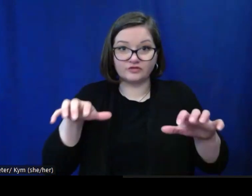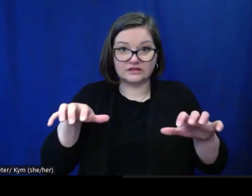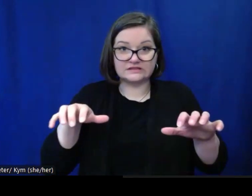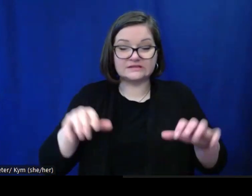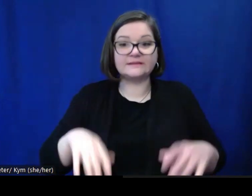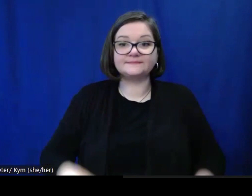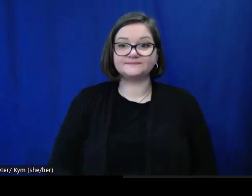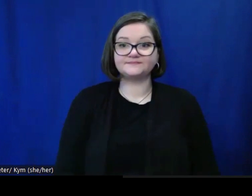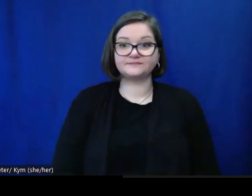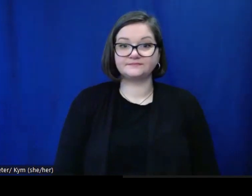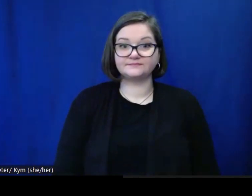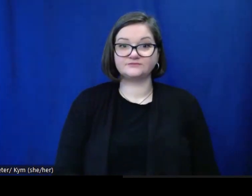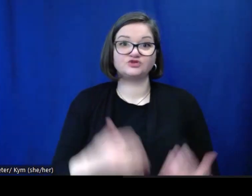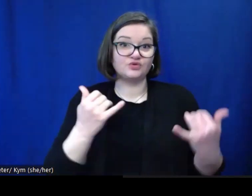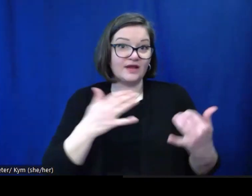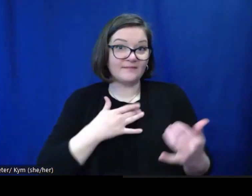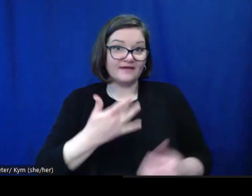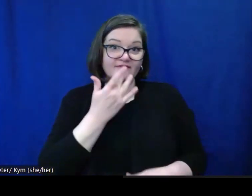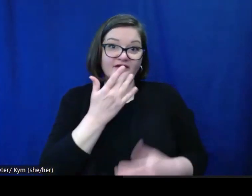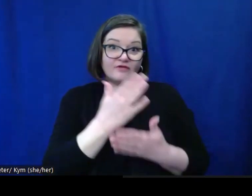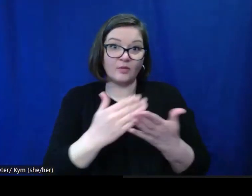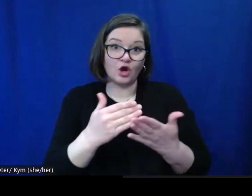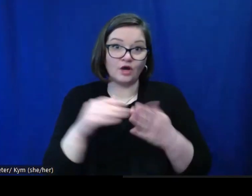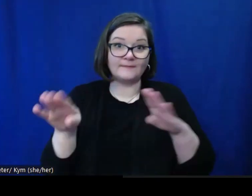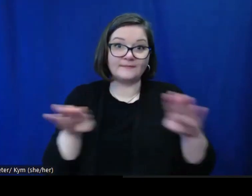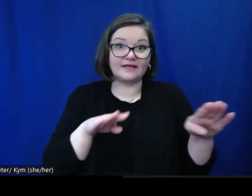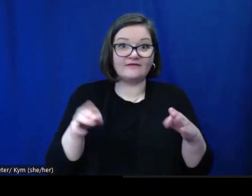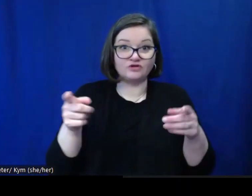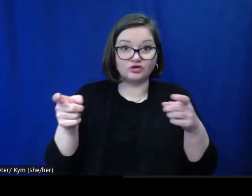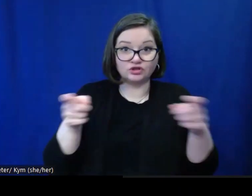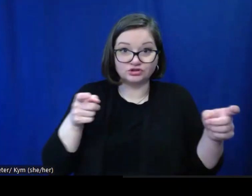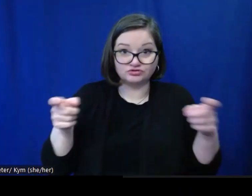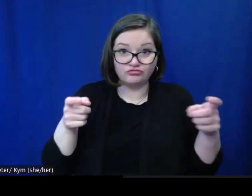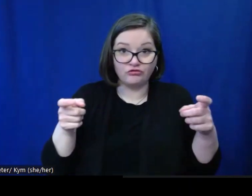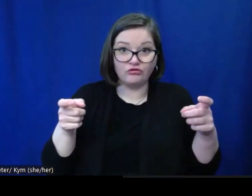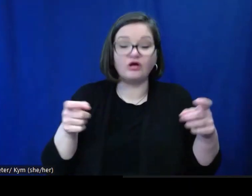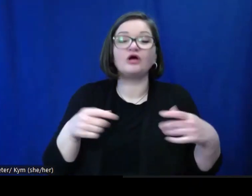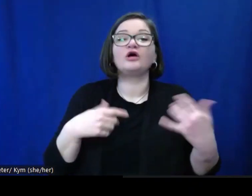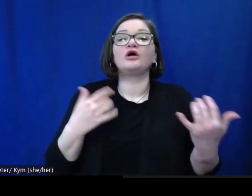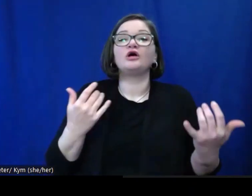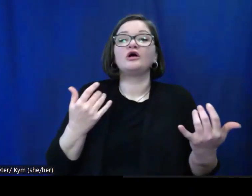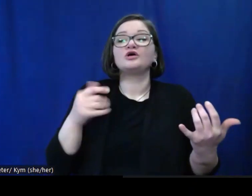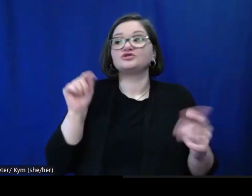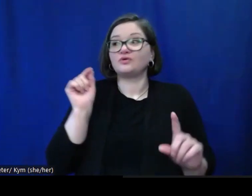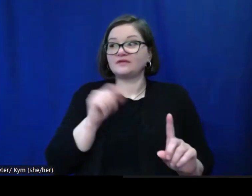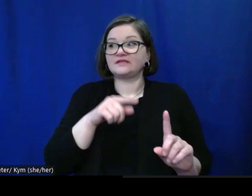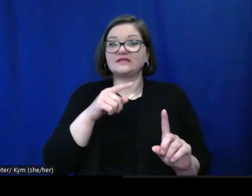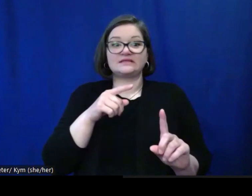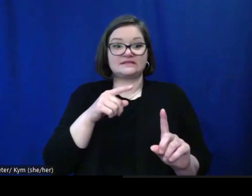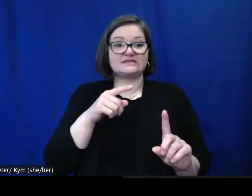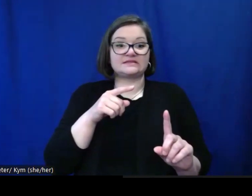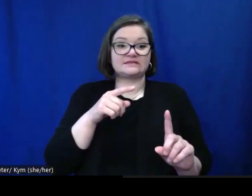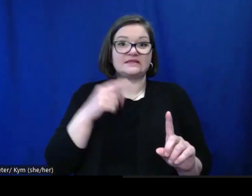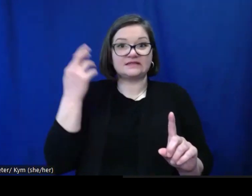So this is my favorite part, the behavioral control, right? And so this is what gets our kids into our